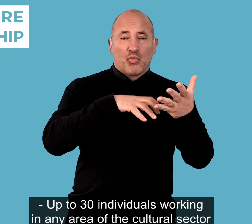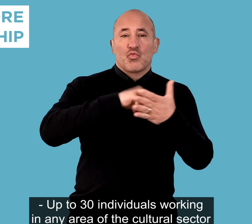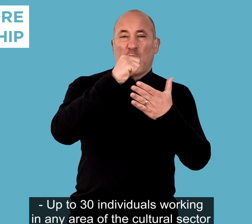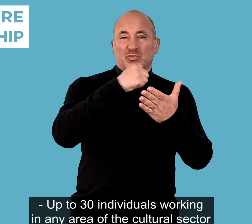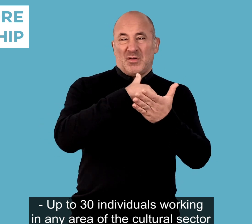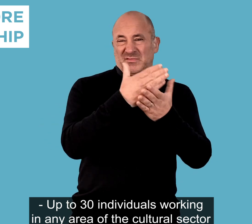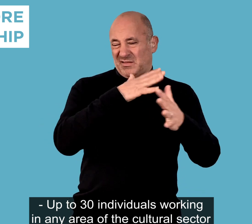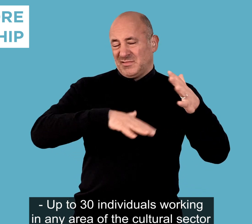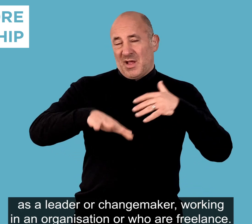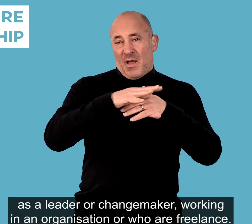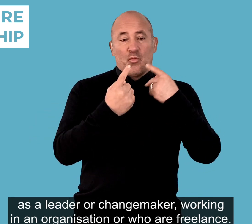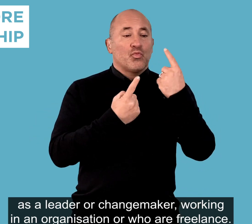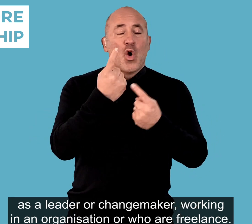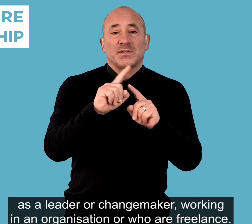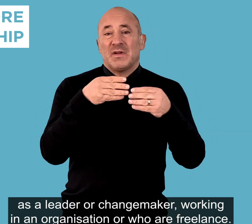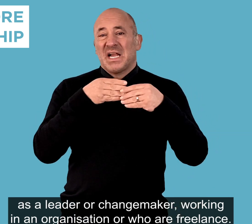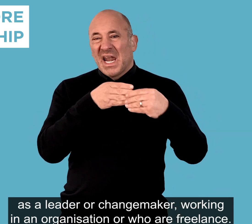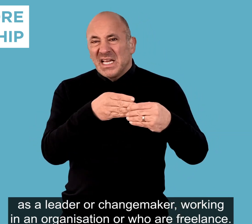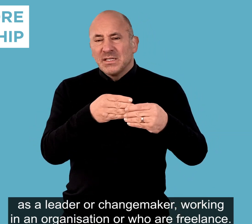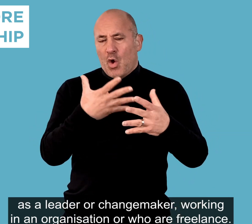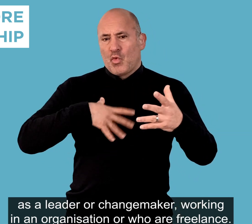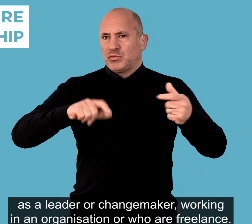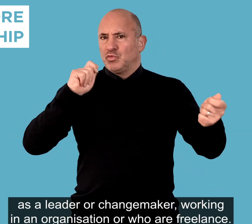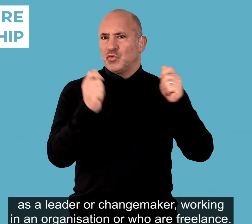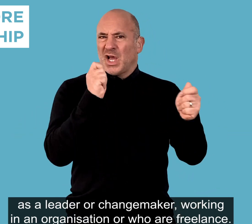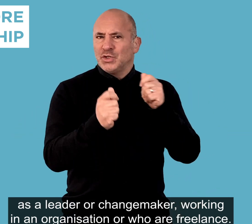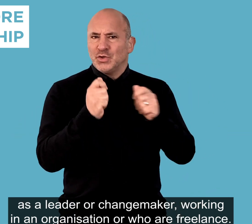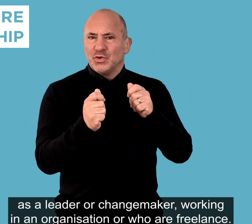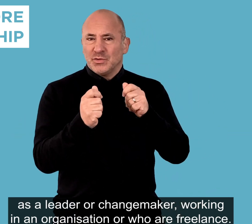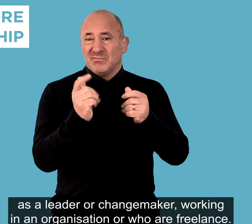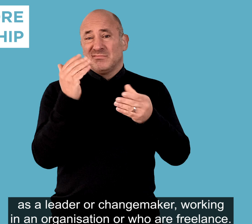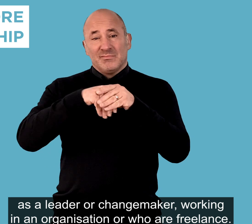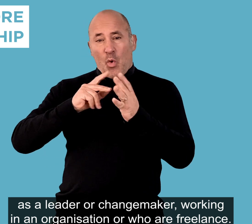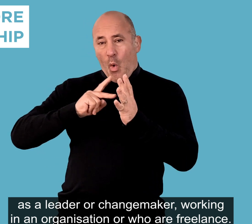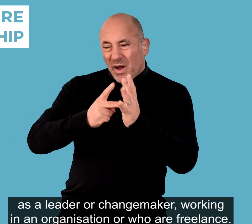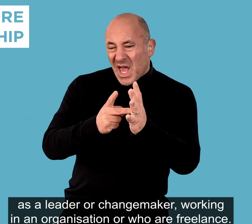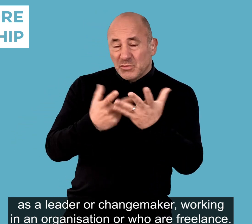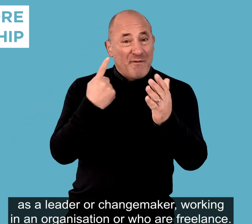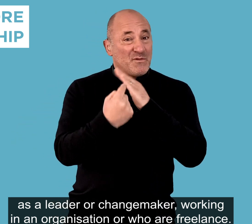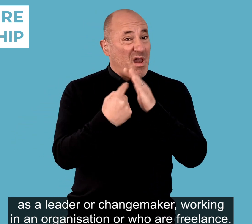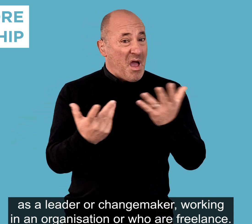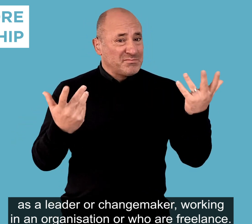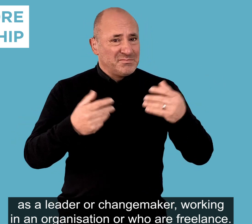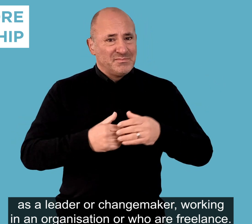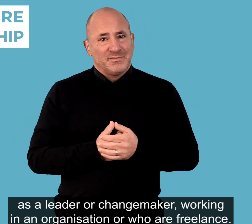sector. As a leader or changemaker working in an organisation or who are freelance.